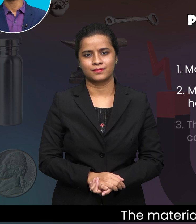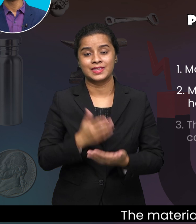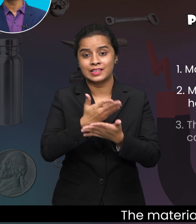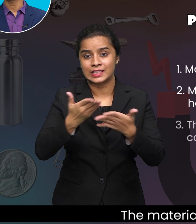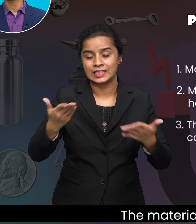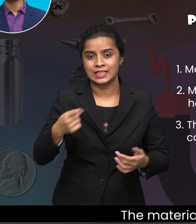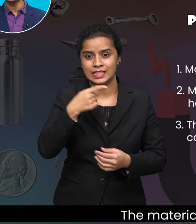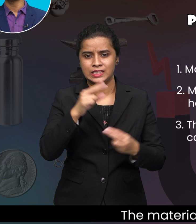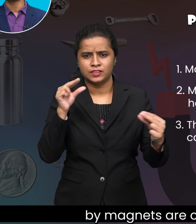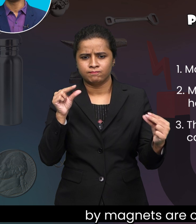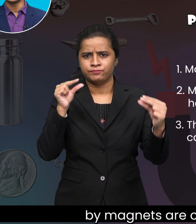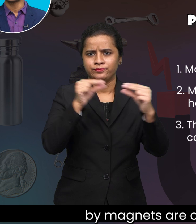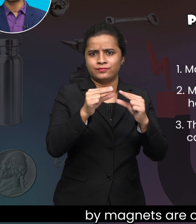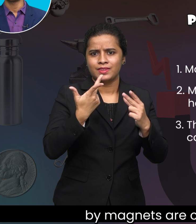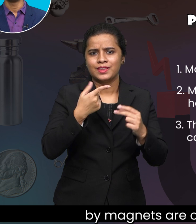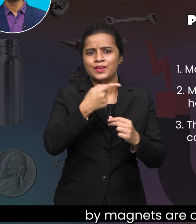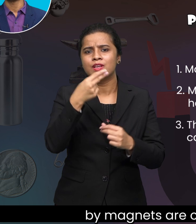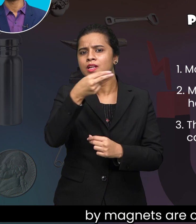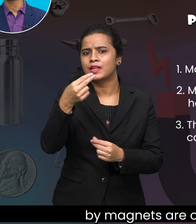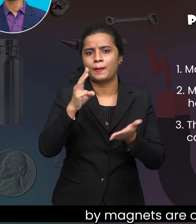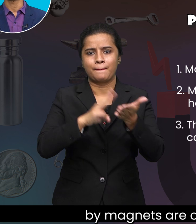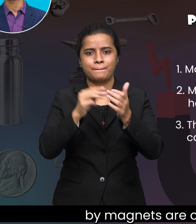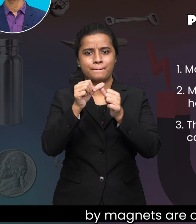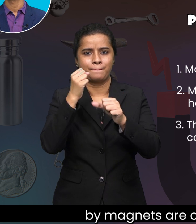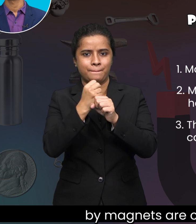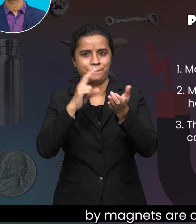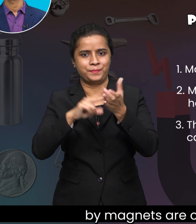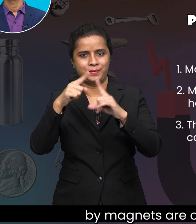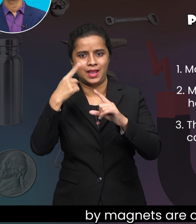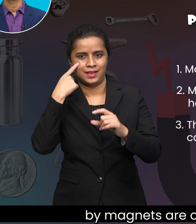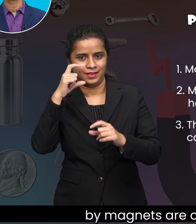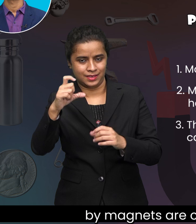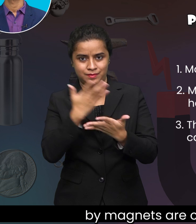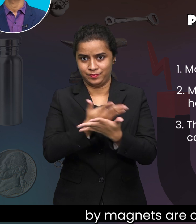The materials that are attracted by magnets are called magnetic materials.